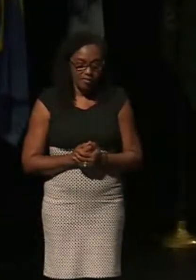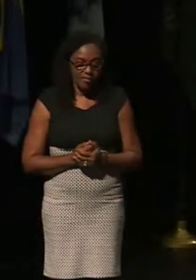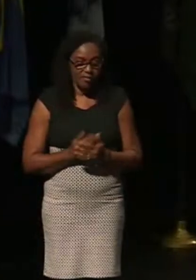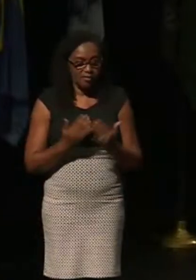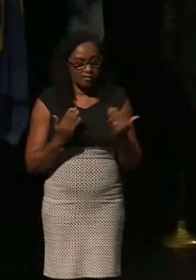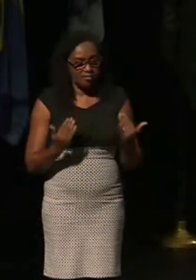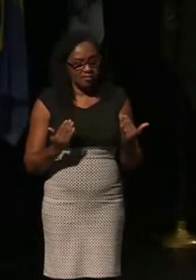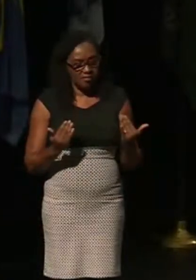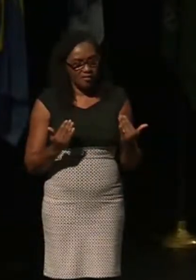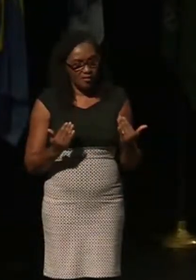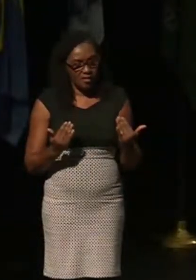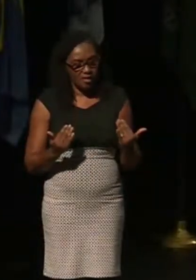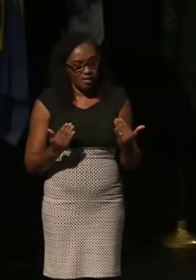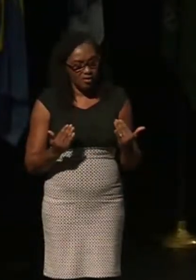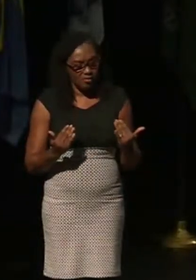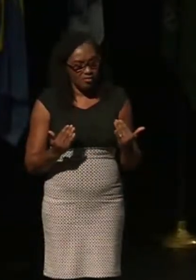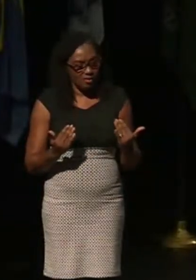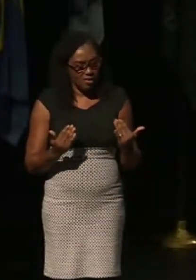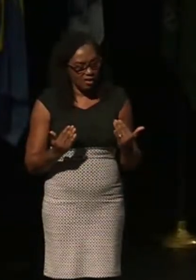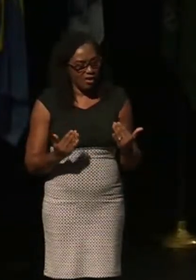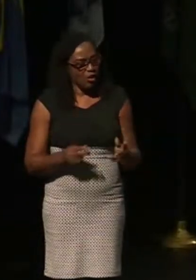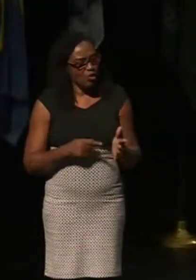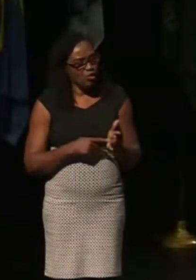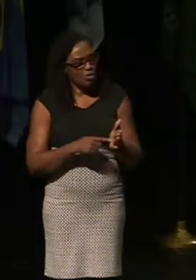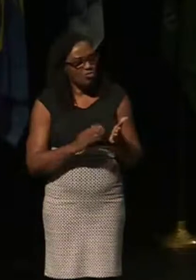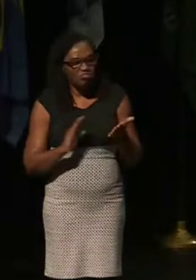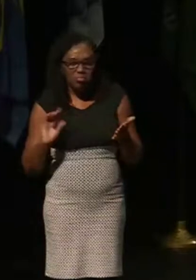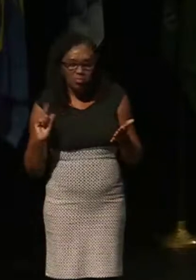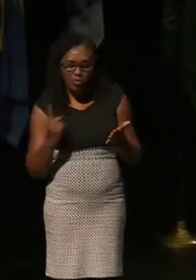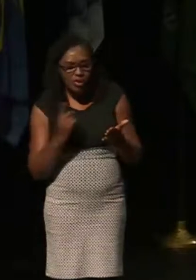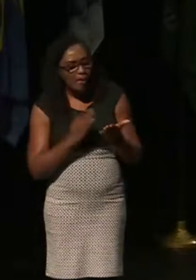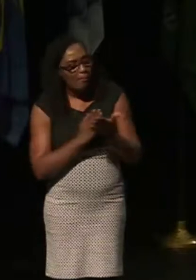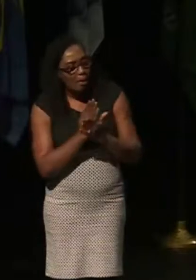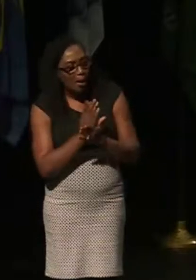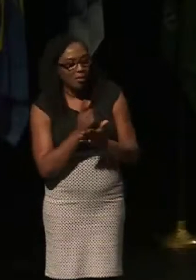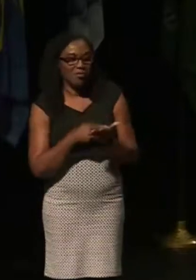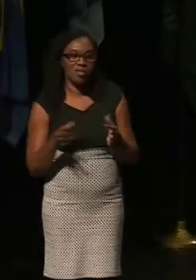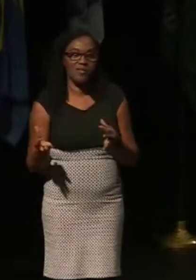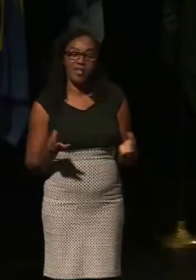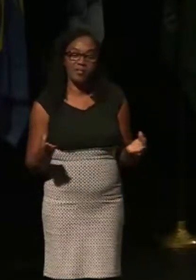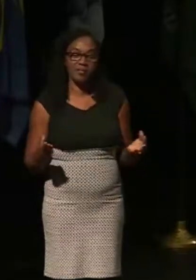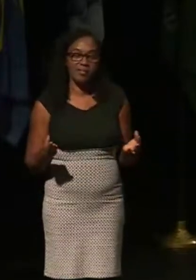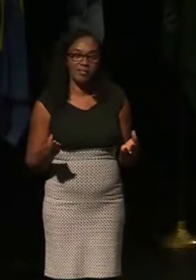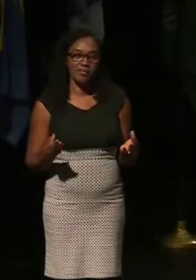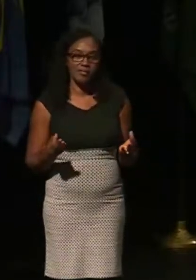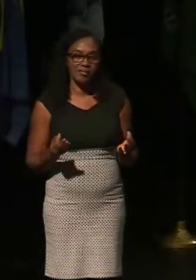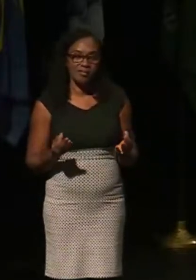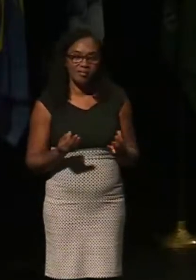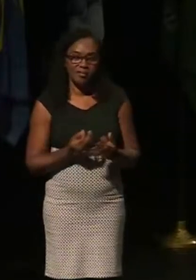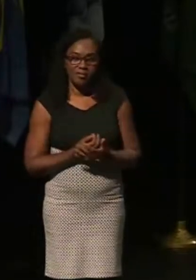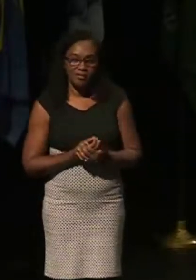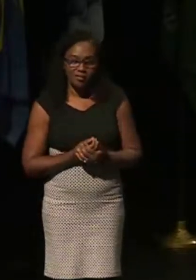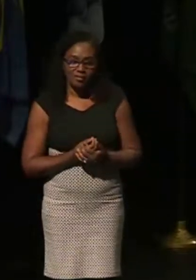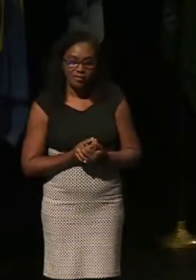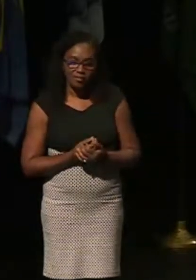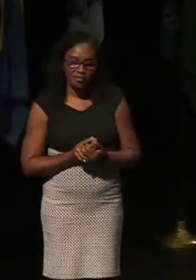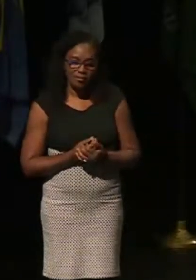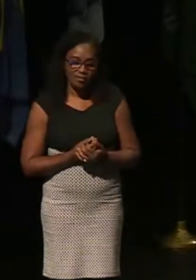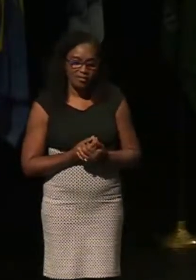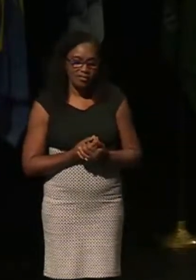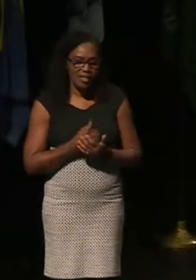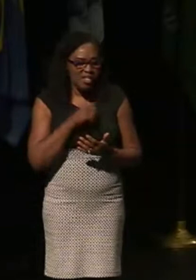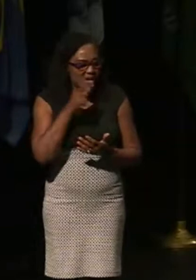today's proceedings represent only a snapshot of your totality, do not devalue the magnitude of this